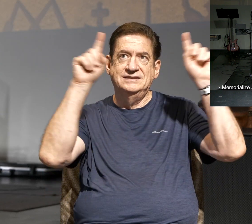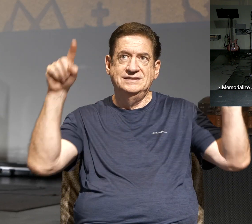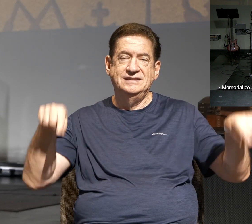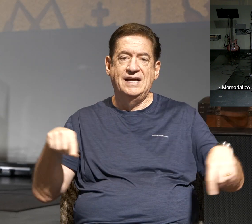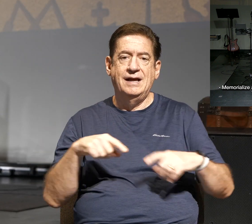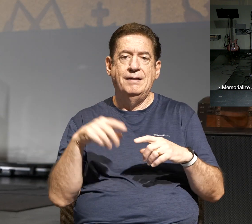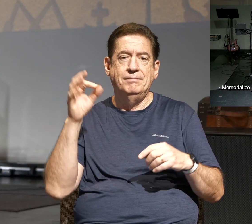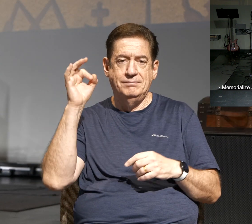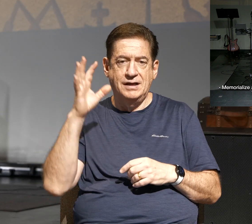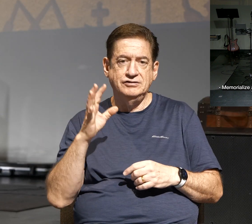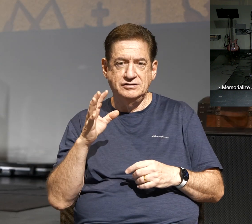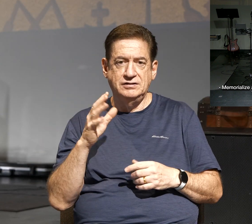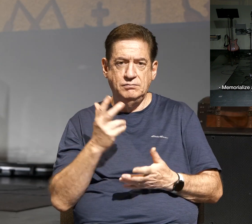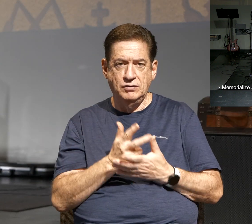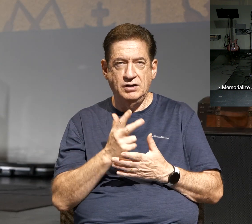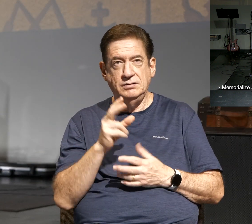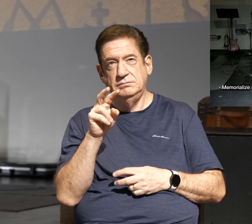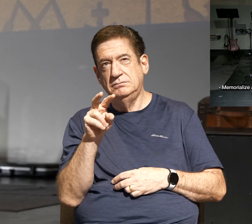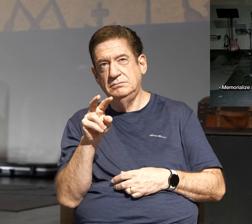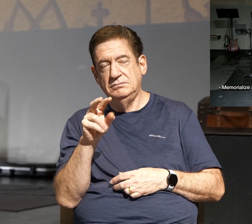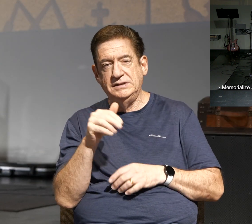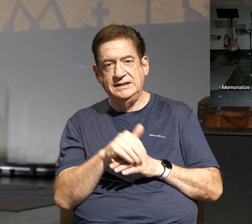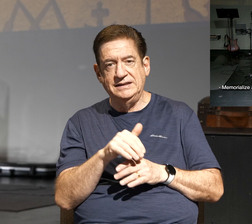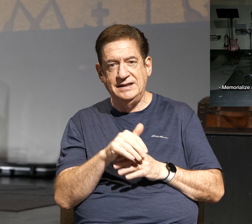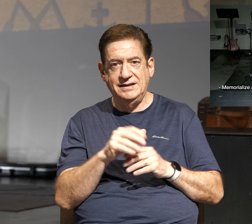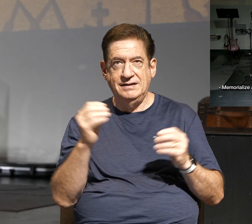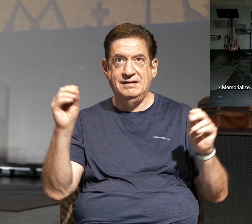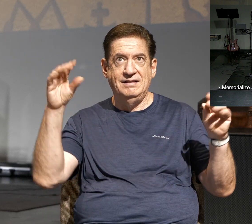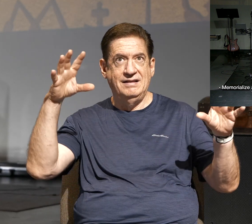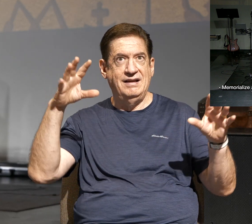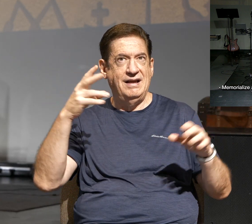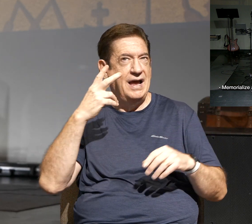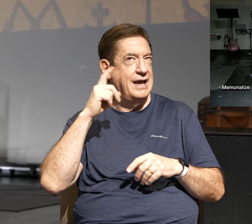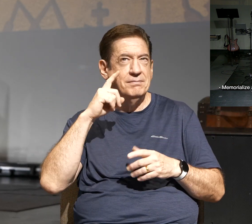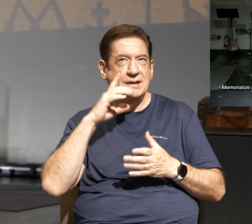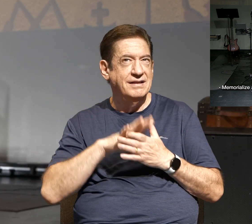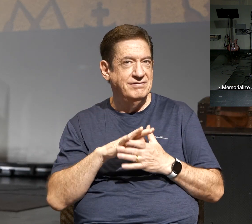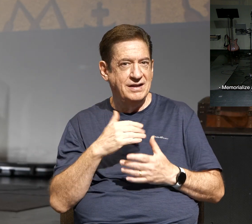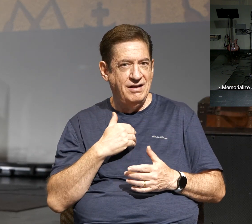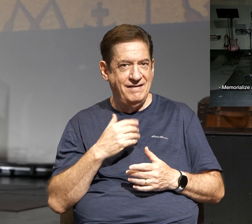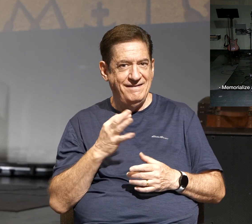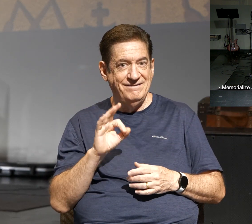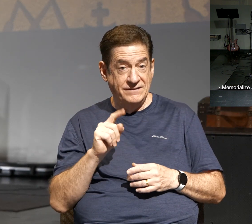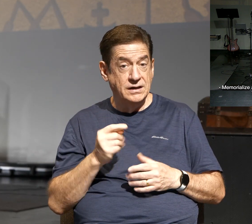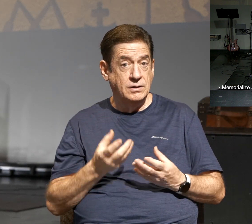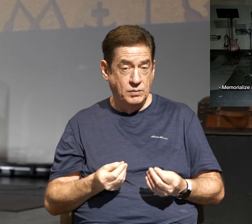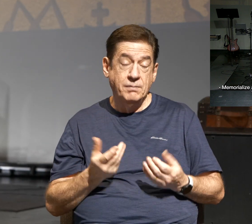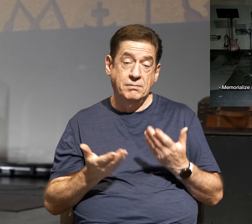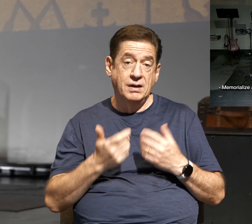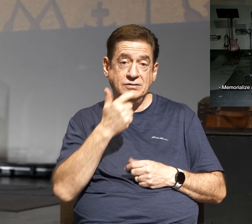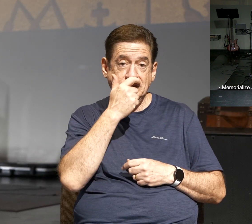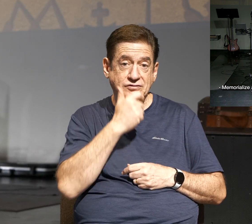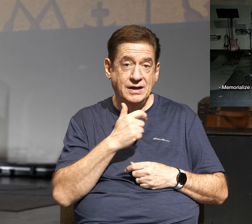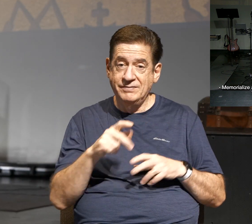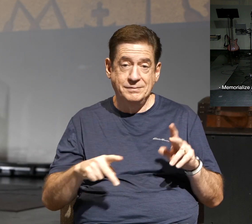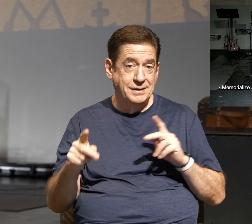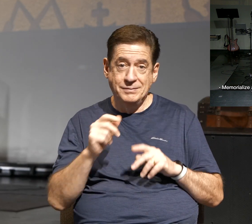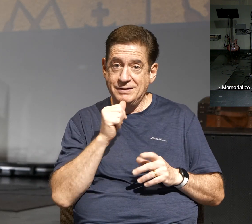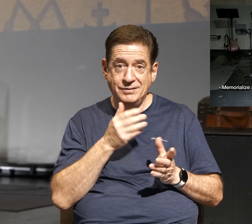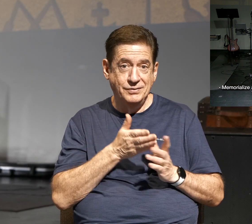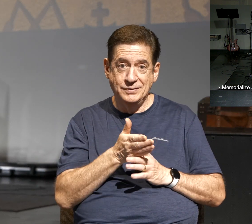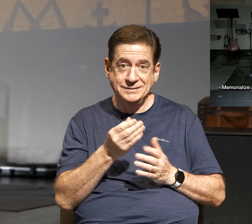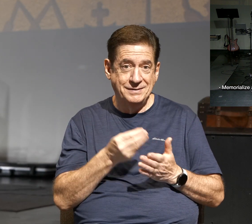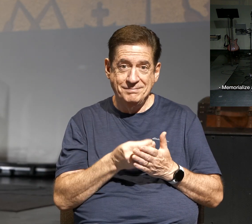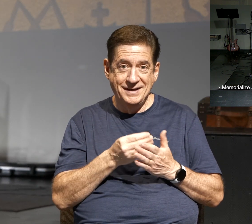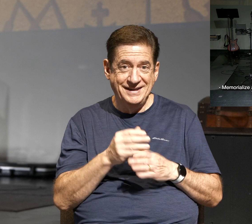pastors were sitting out in the parking lot looking at it at night when it was lit up going, whoa, I can't believe it. We're getting our feet wet. Yeah, but we might drown if these people don't come through with some money